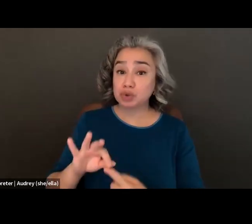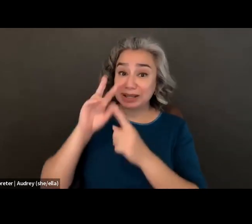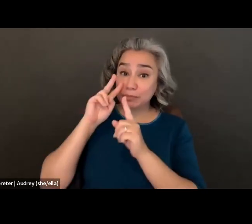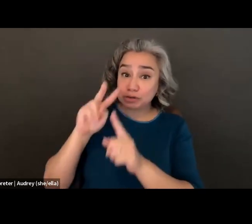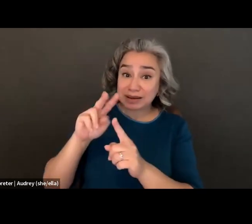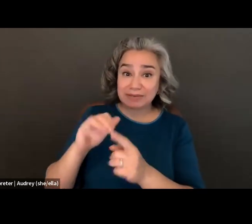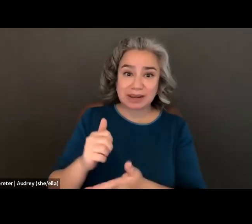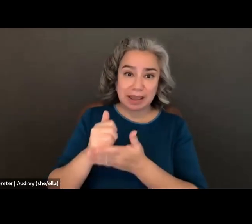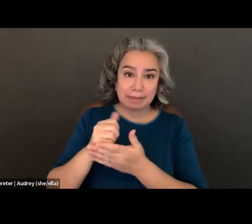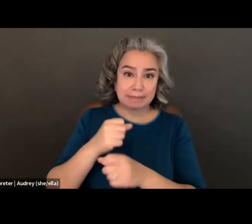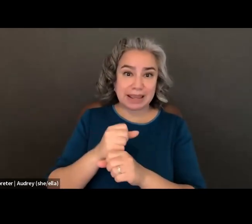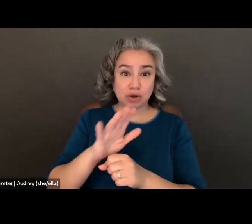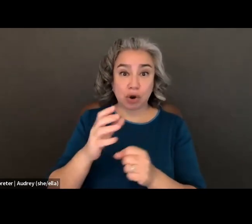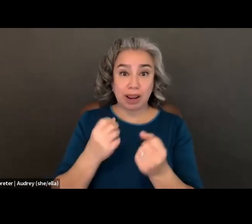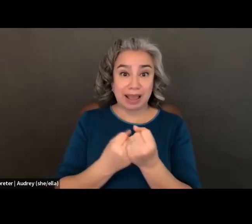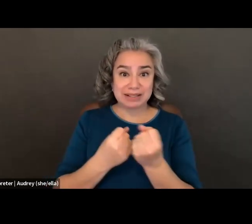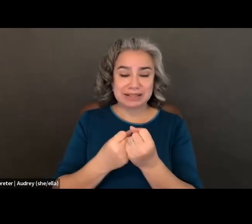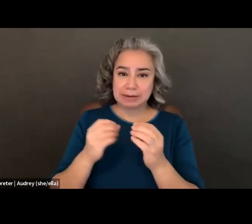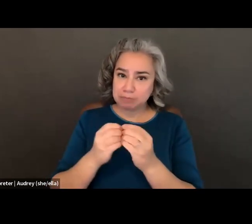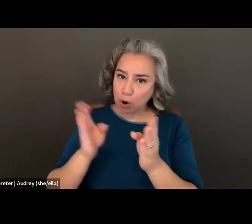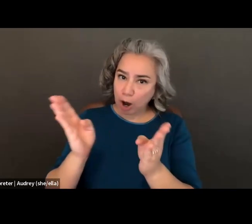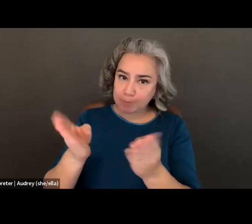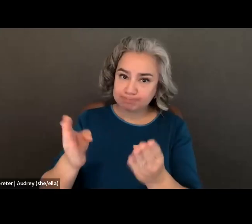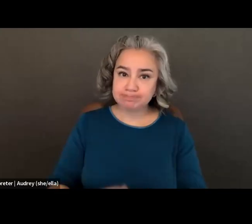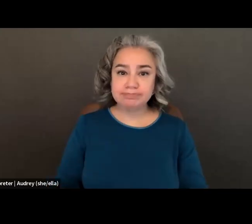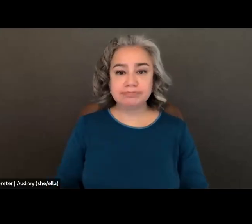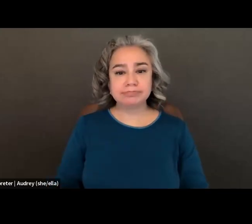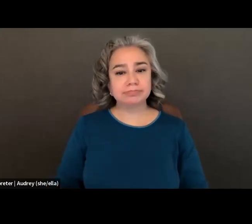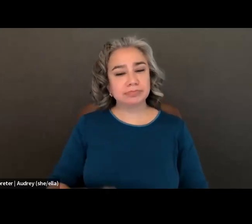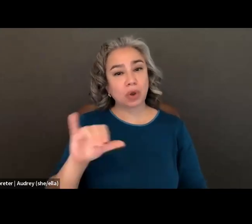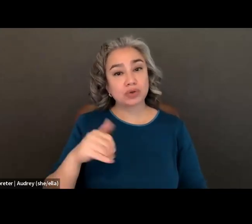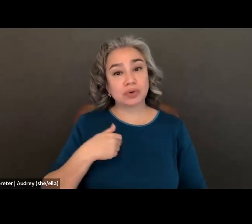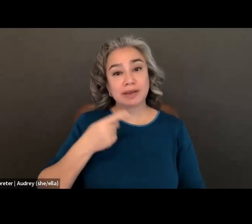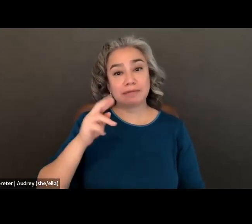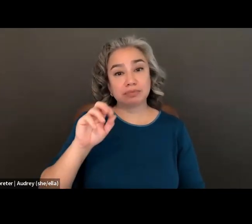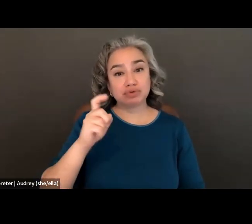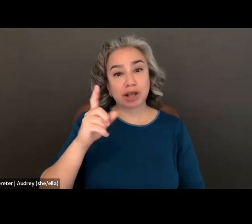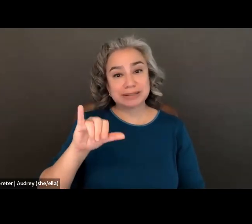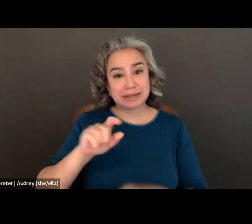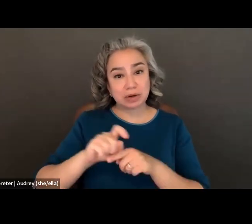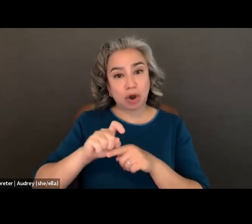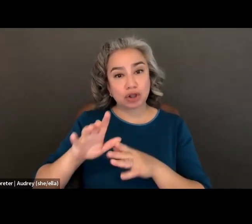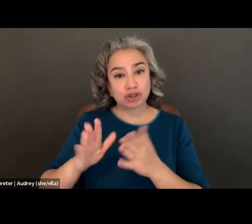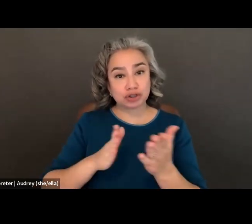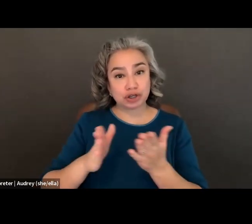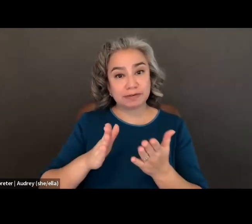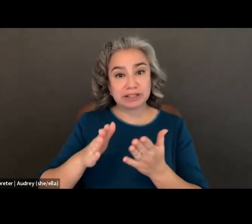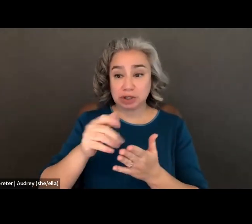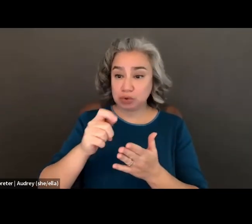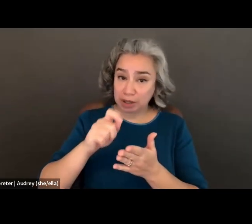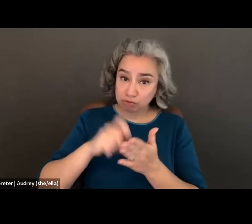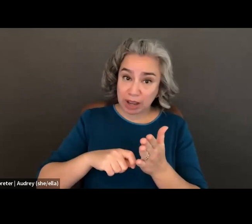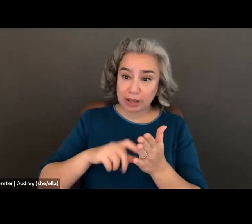can help make your advocacy more compelling. There is also a proxy caller service. Here, you can write or adapt